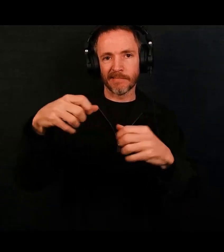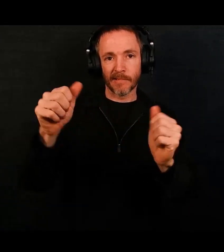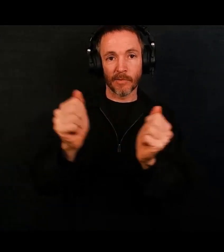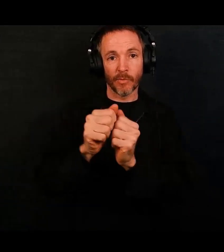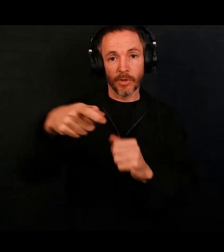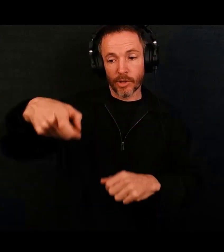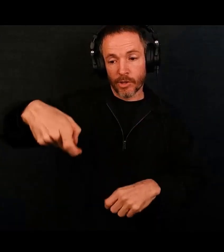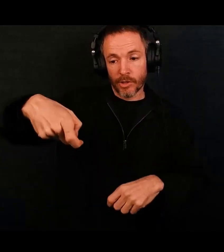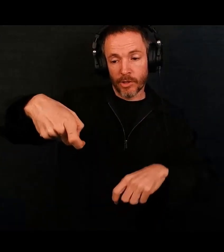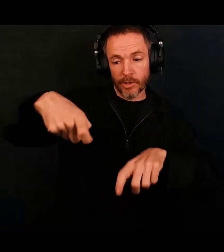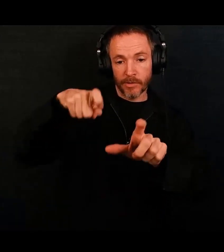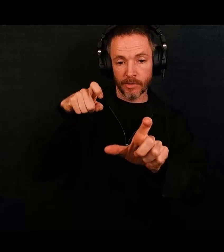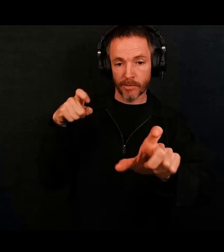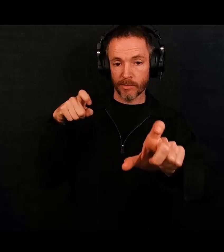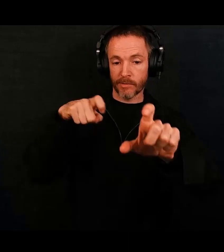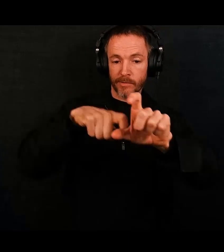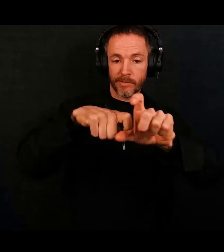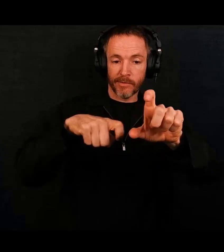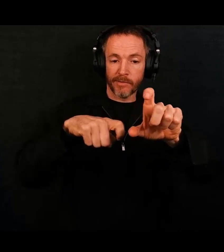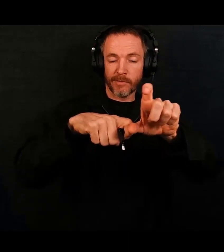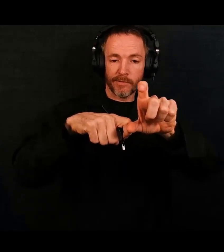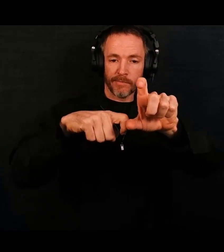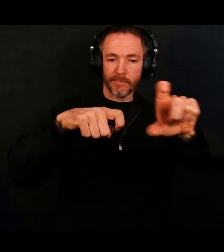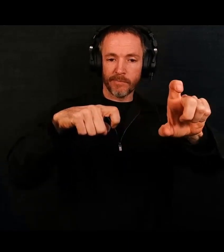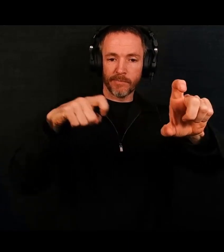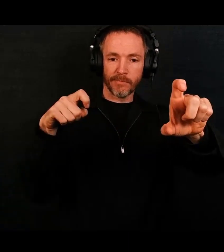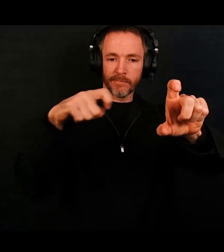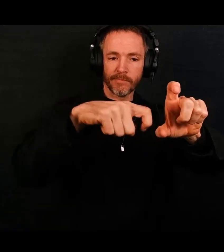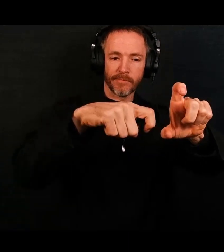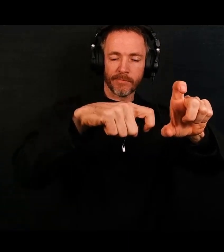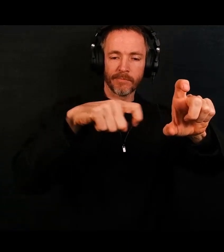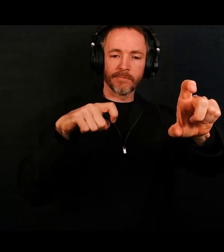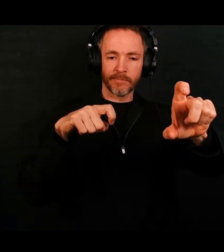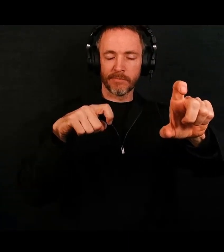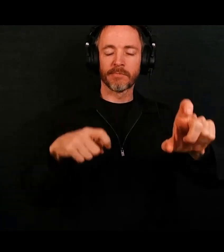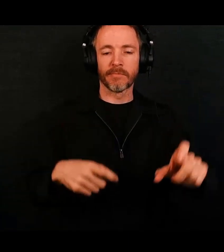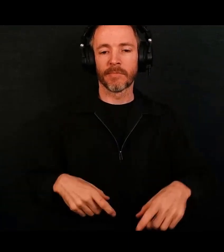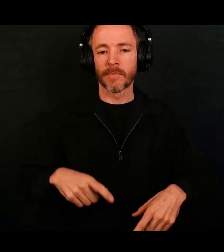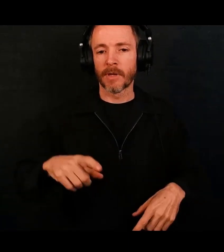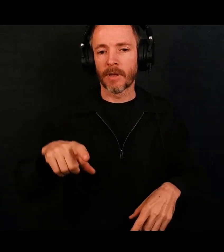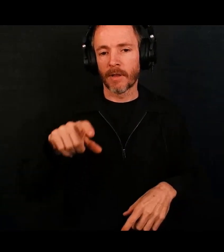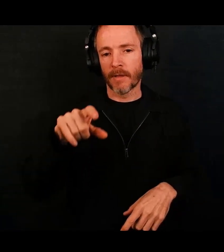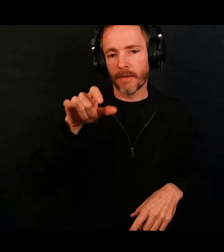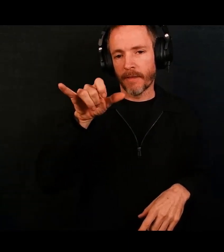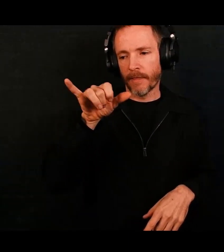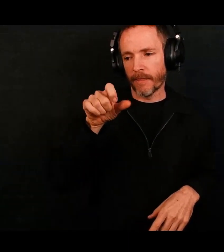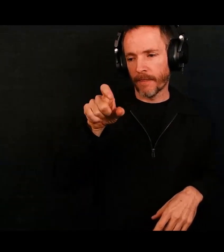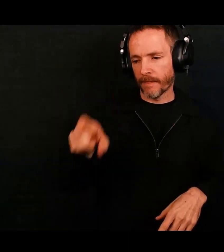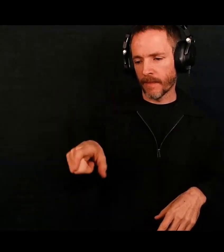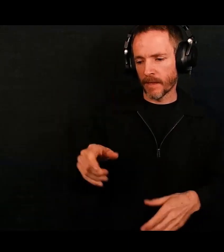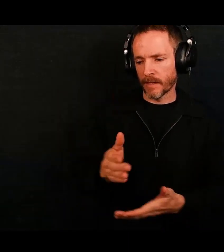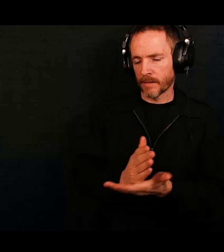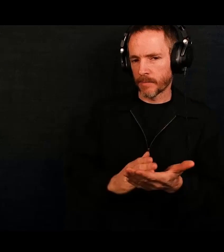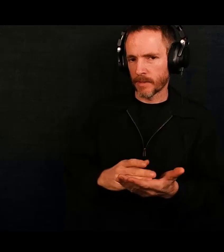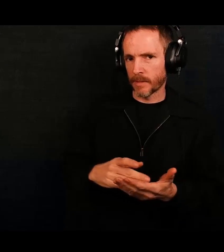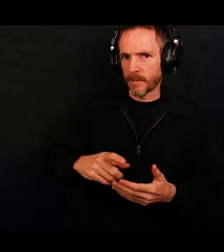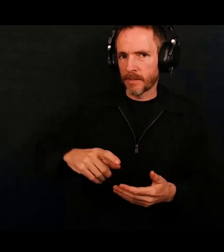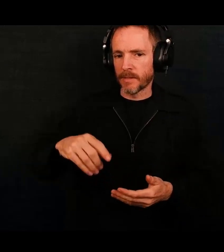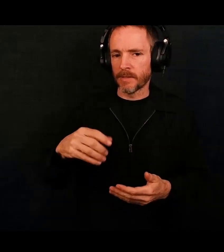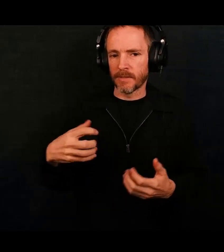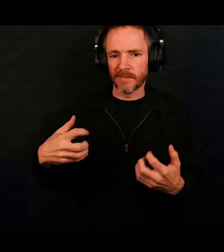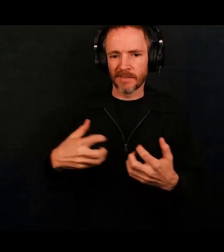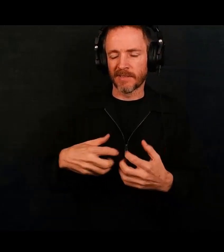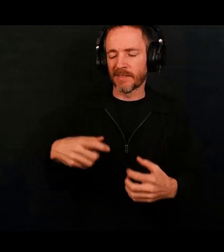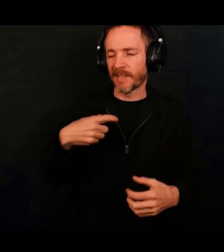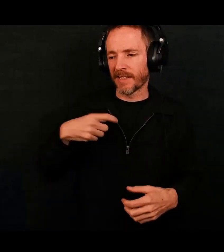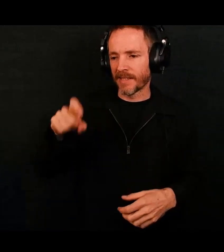But this thing is clashing. That needs to come out, but that's a rather structural support. It's just